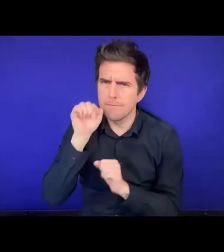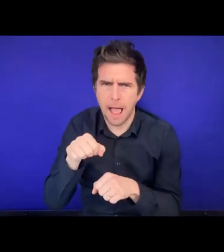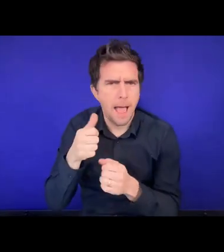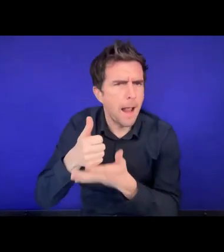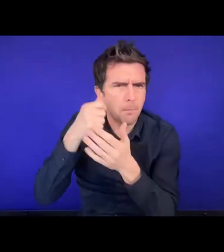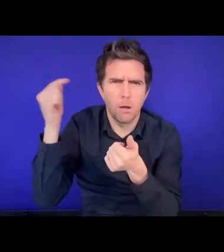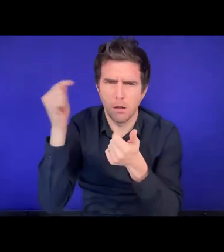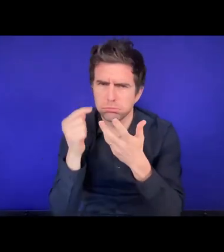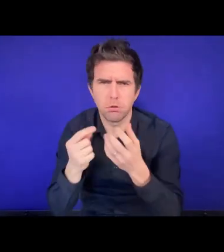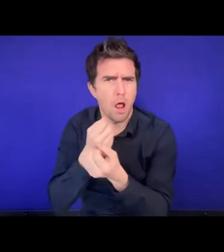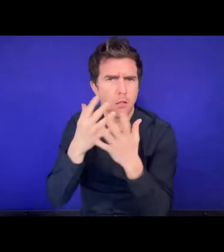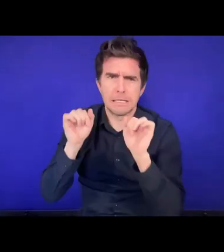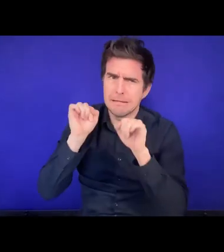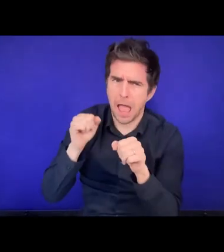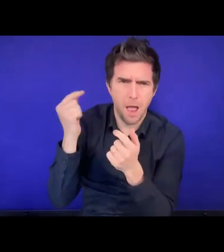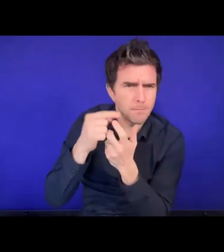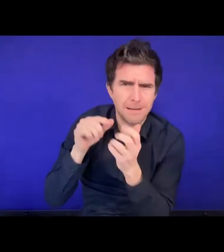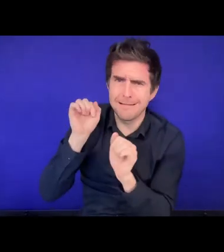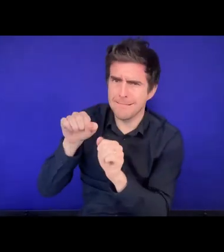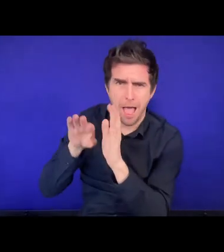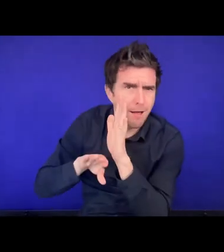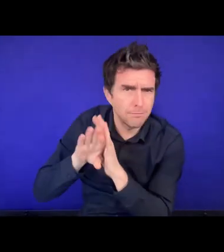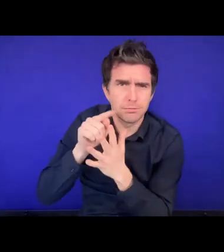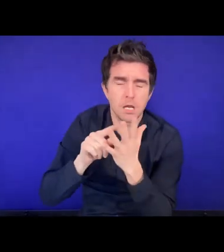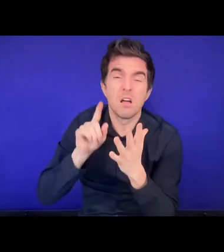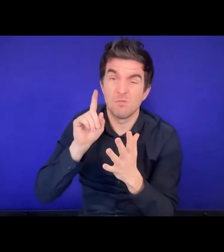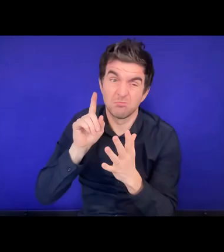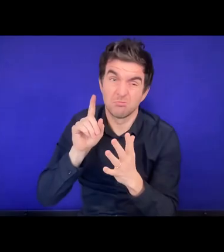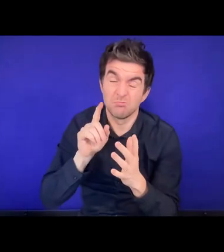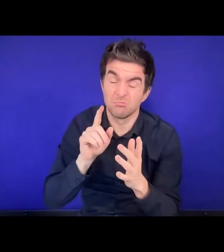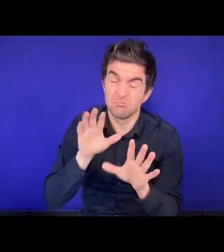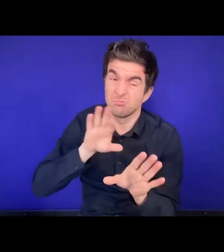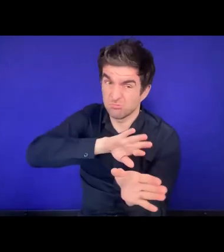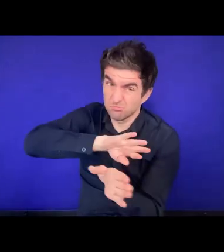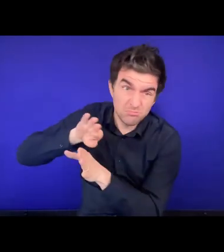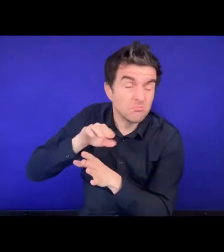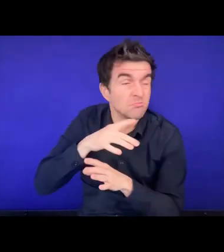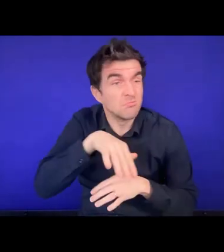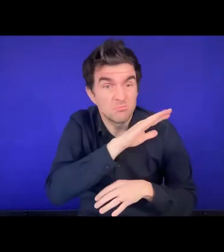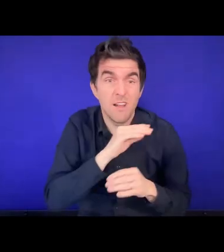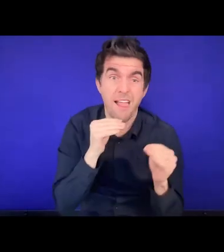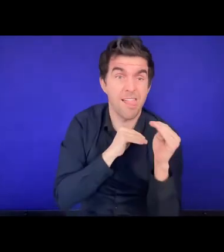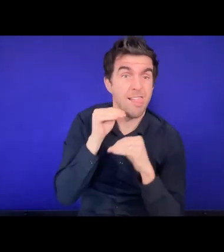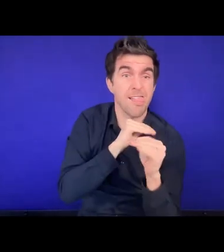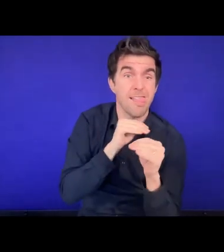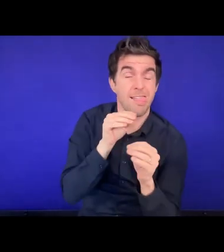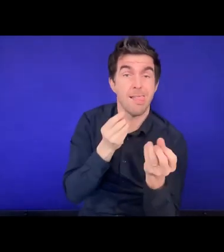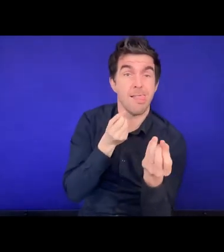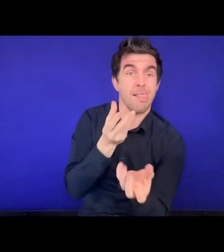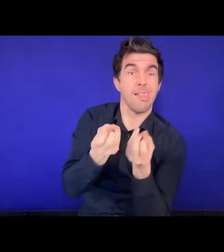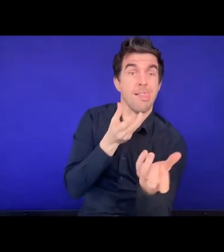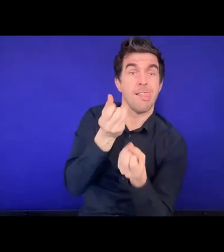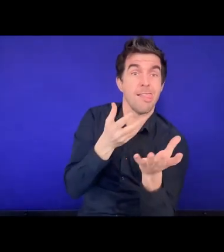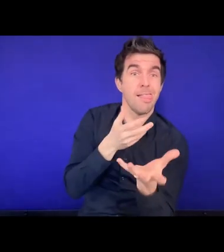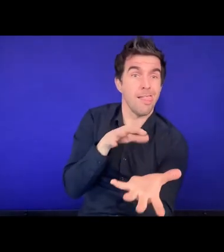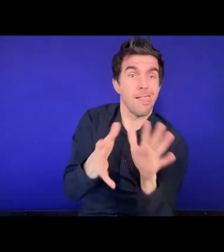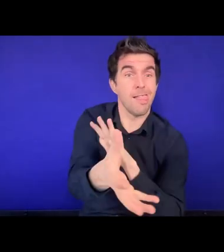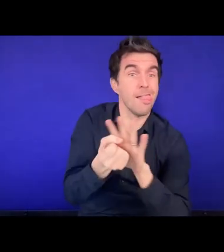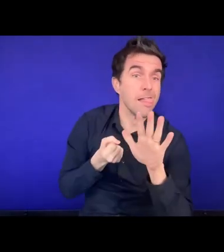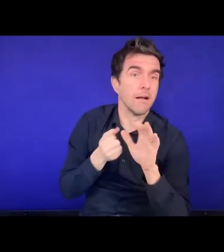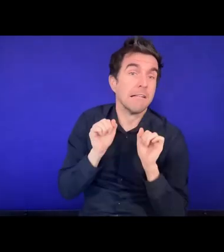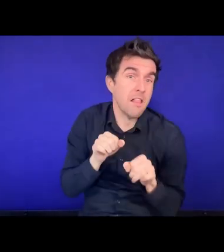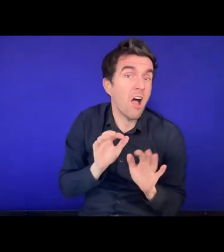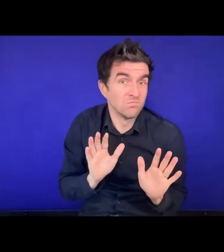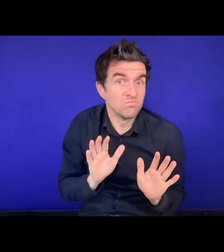harms are so concerning that that's where I think a lot of us need to be focusing right now. But that's just me. I'd love to hear what